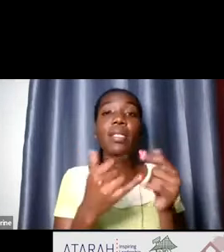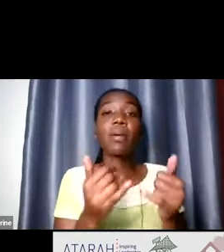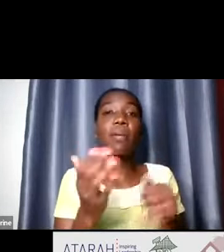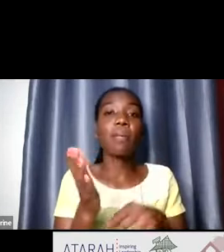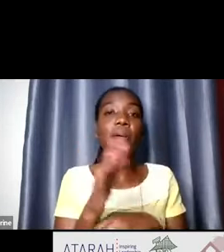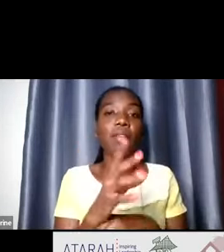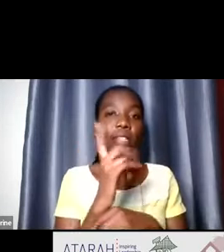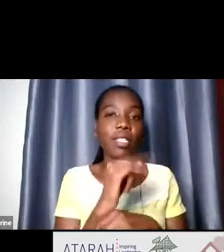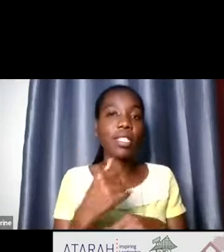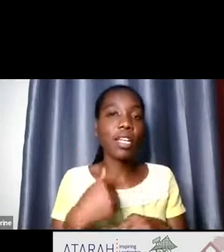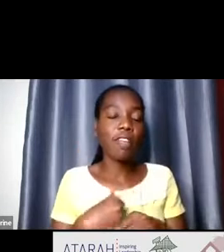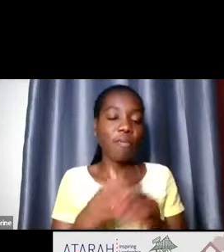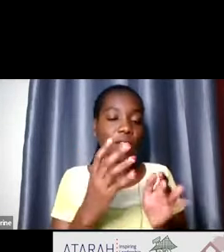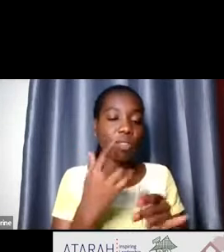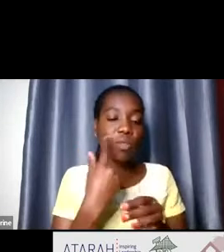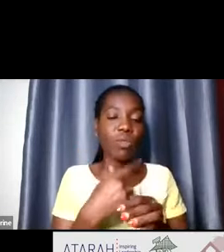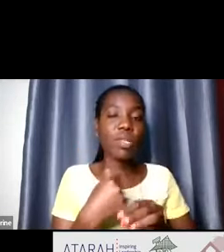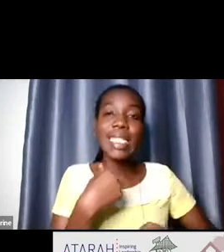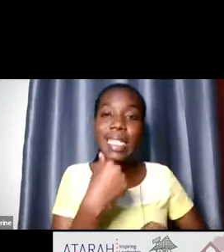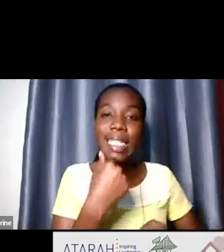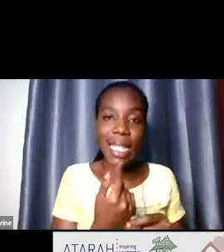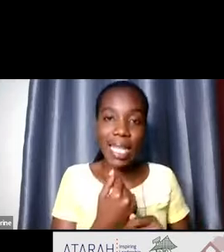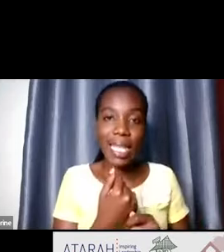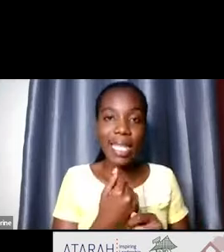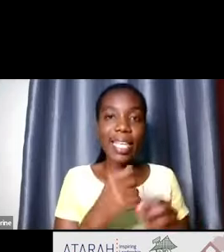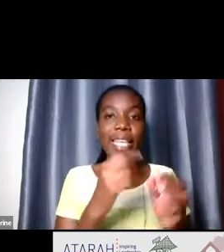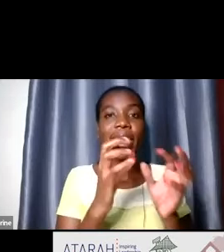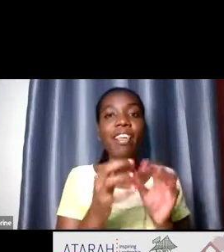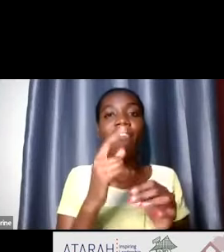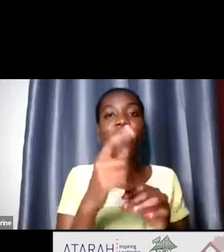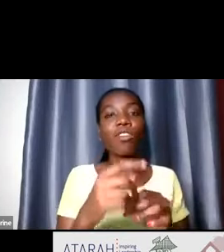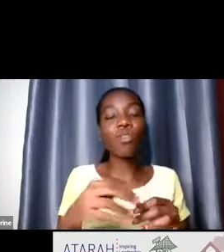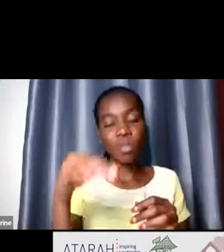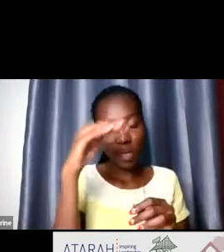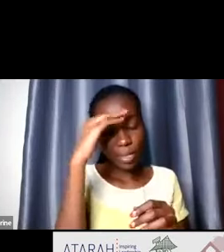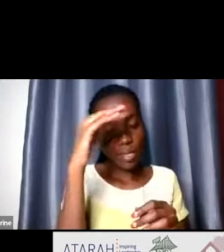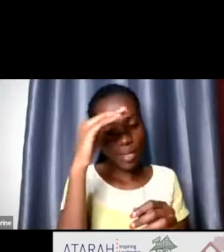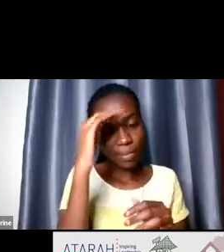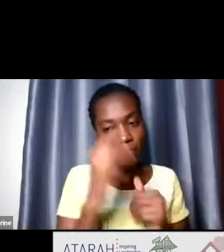Mr. Olo, there's somebody who had said that if you have been drinking